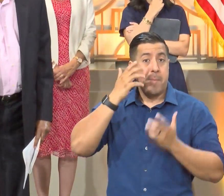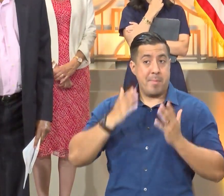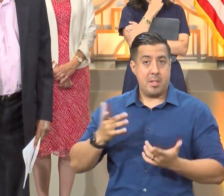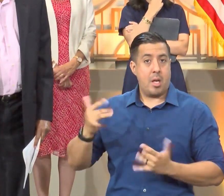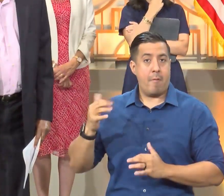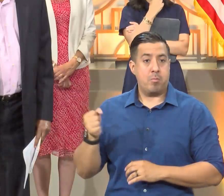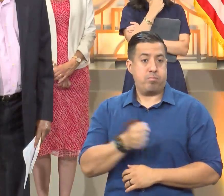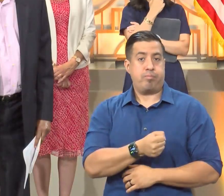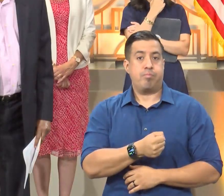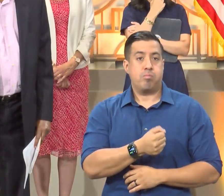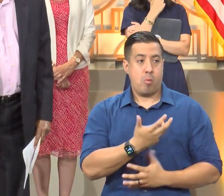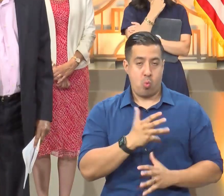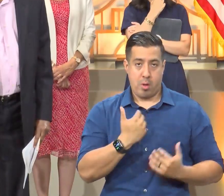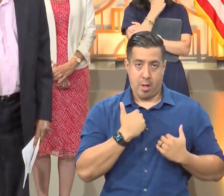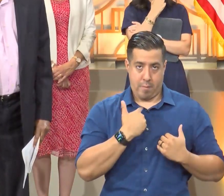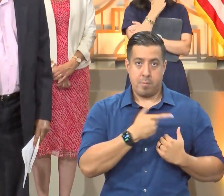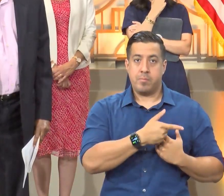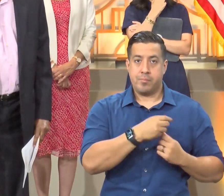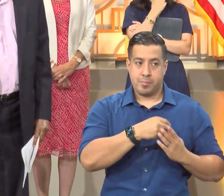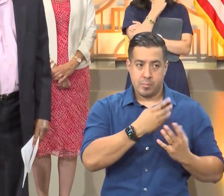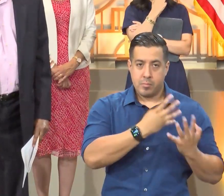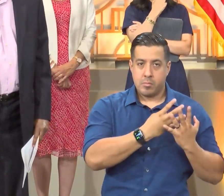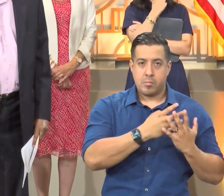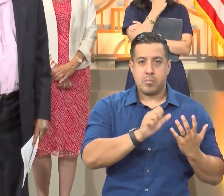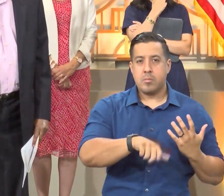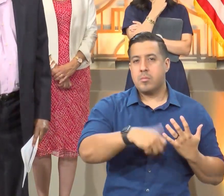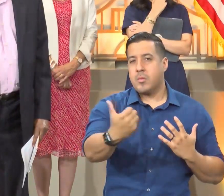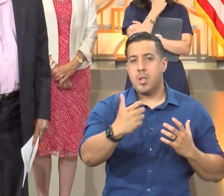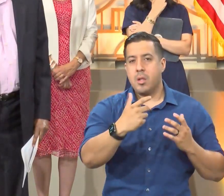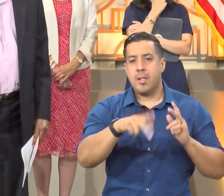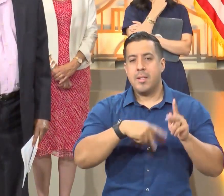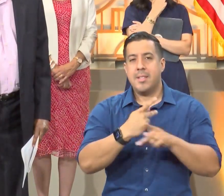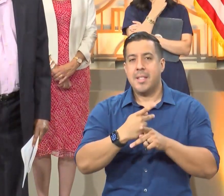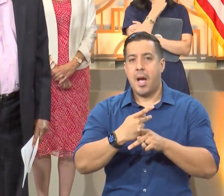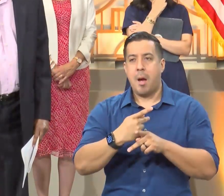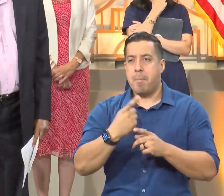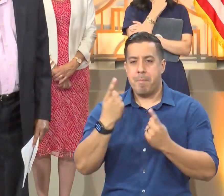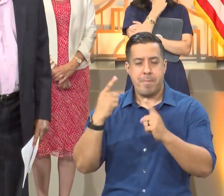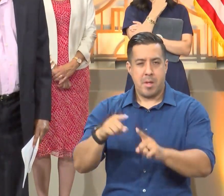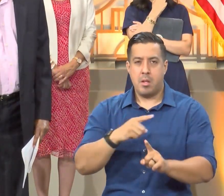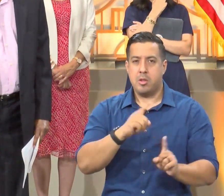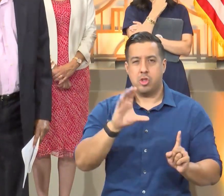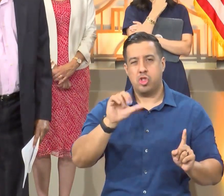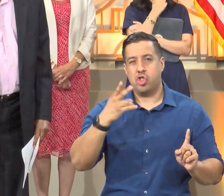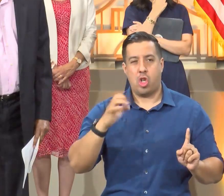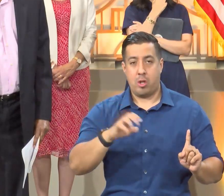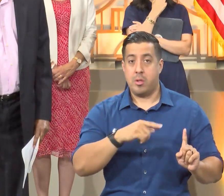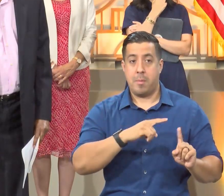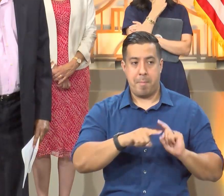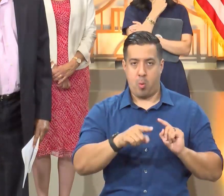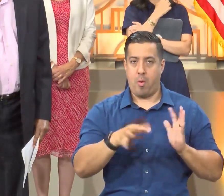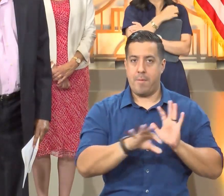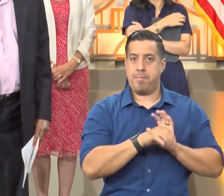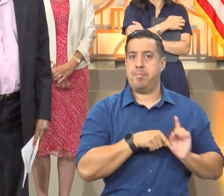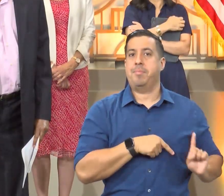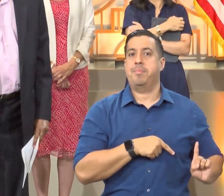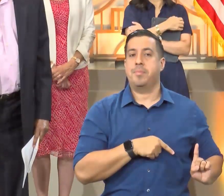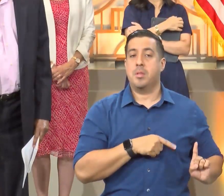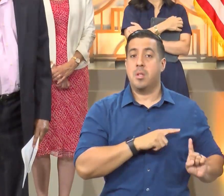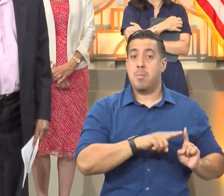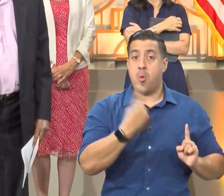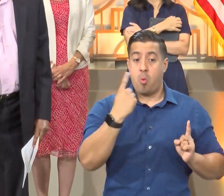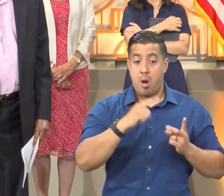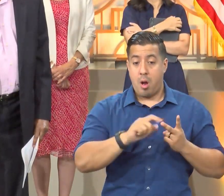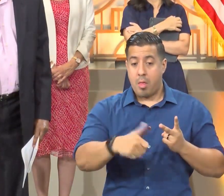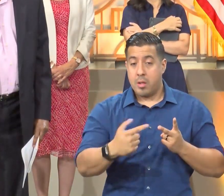in custody on an unrelated charge. He's in custody. But the one who's